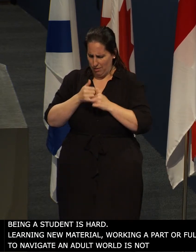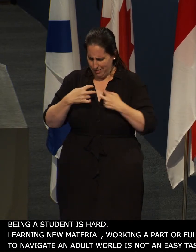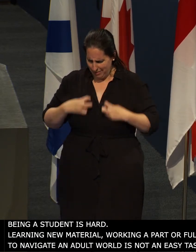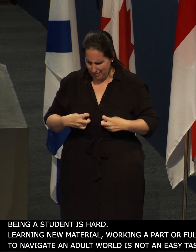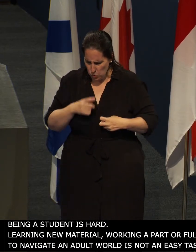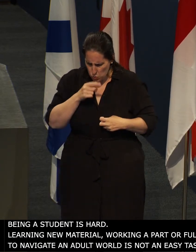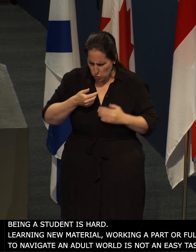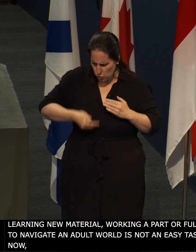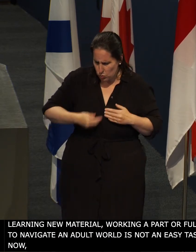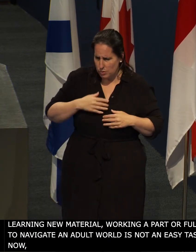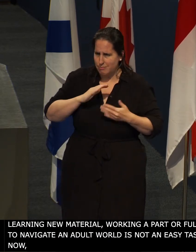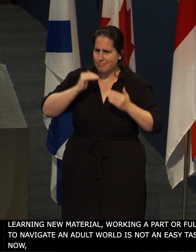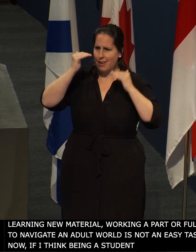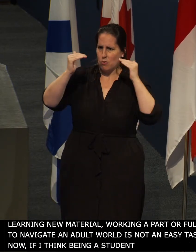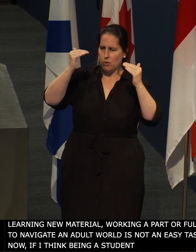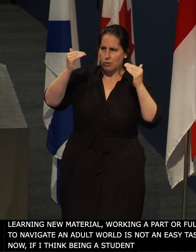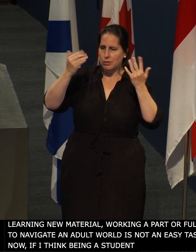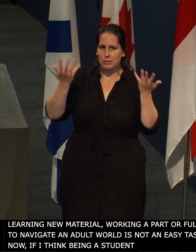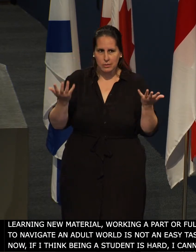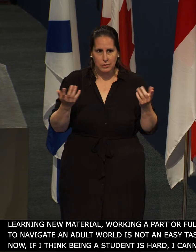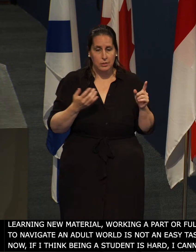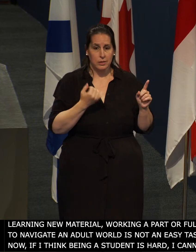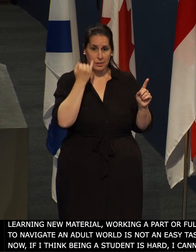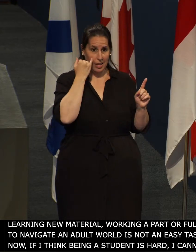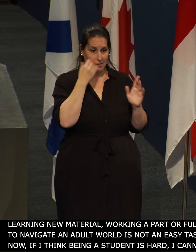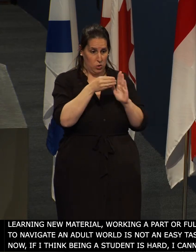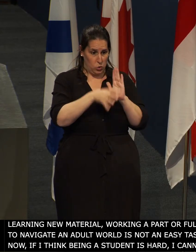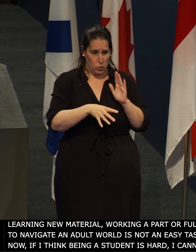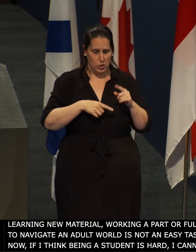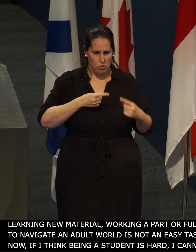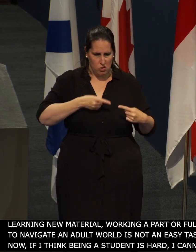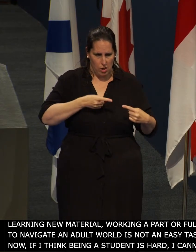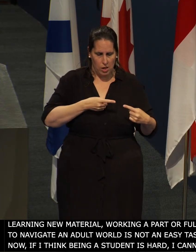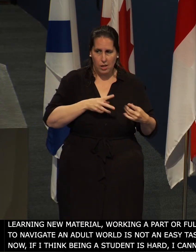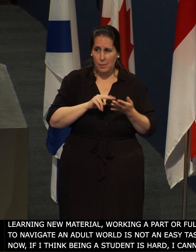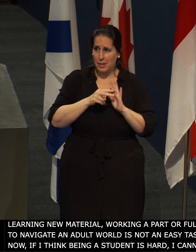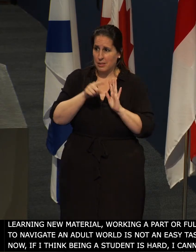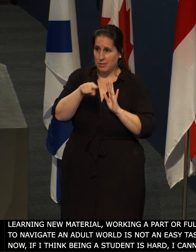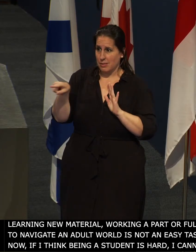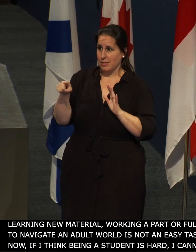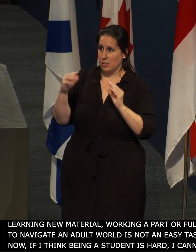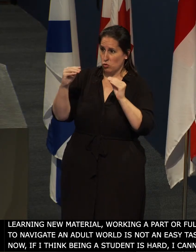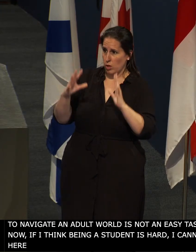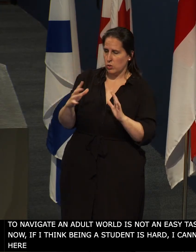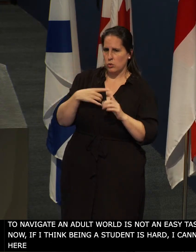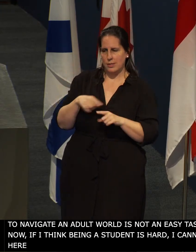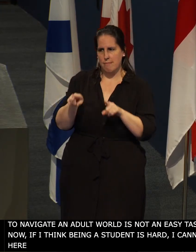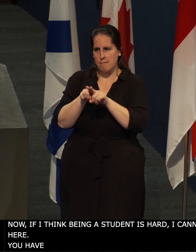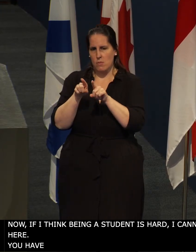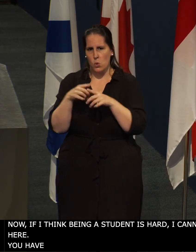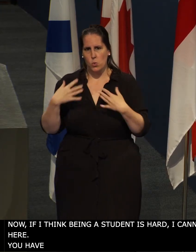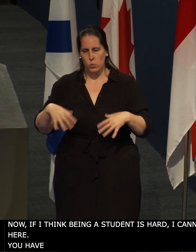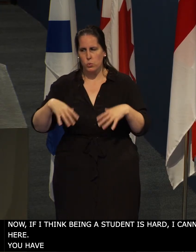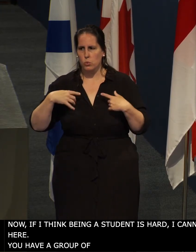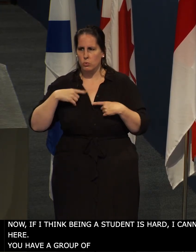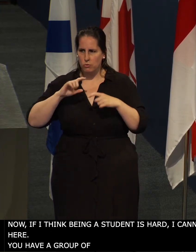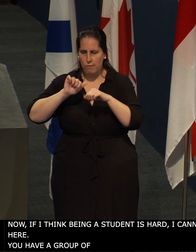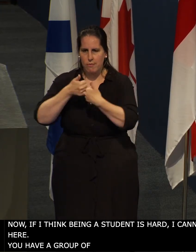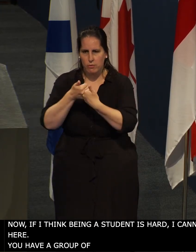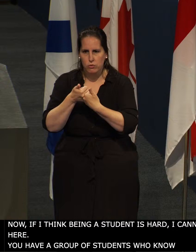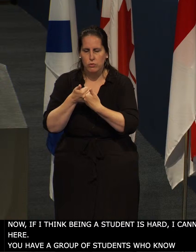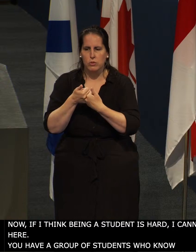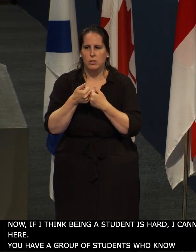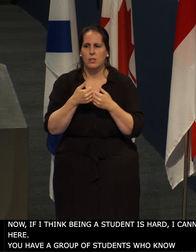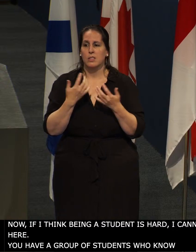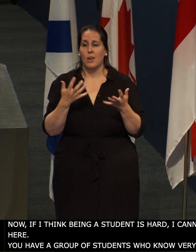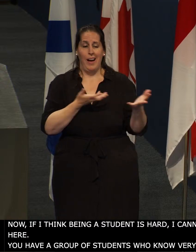a student is hard, I cannot imagine how challenging it is to be an instructor here. You have a group of students who know very little about what they're getting